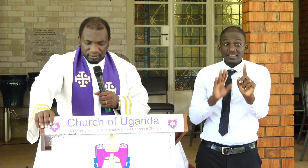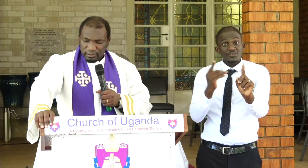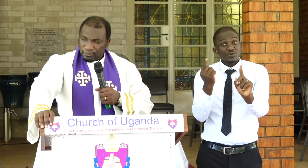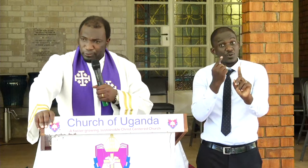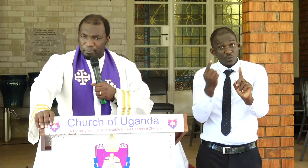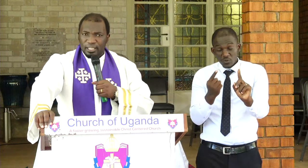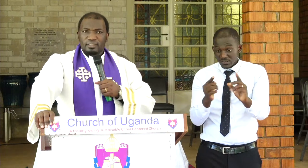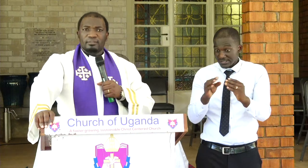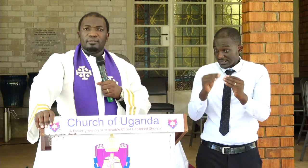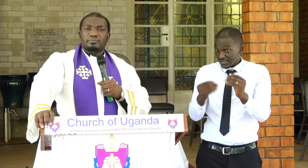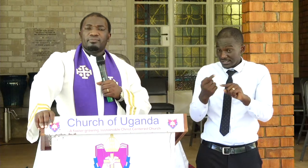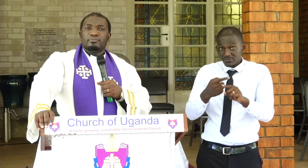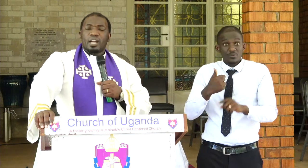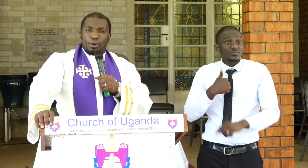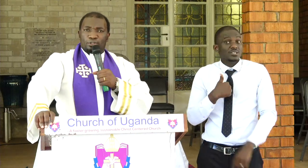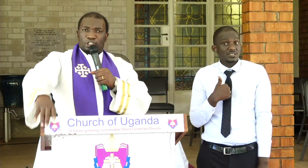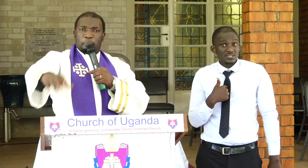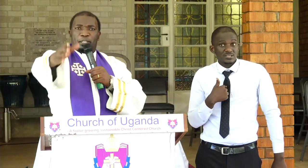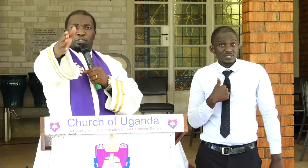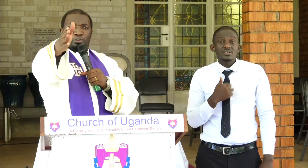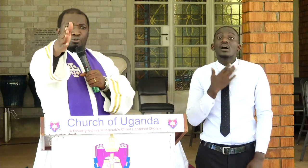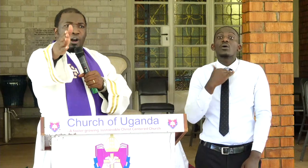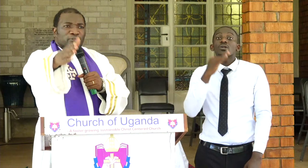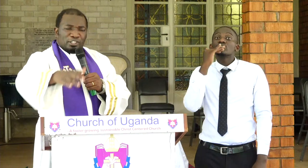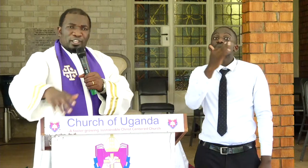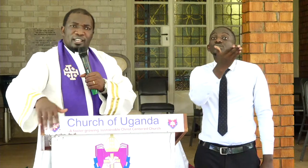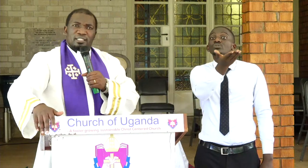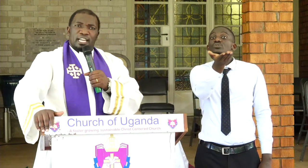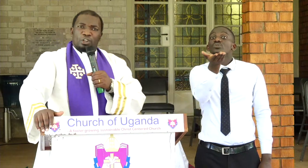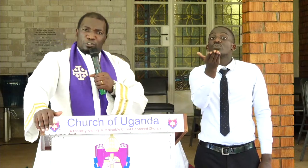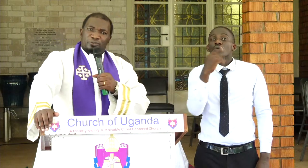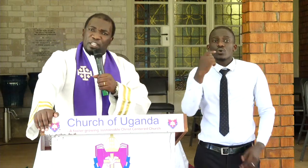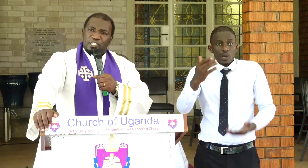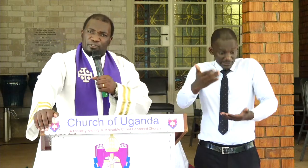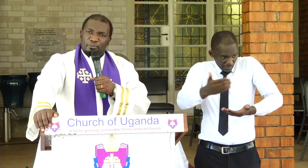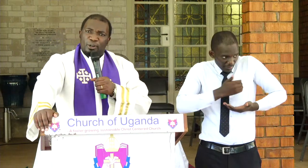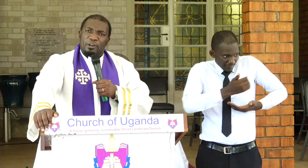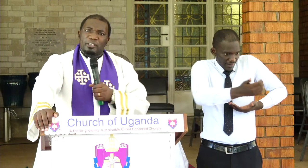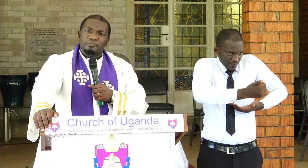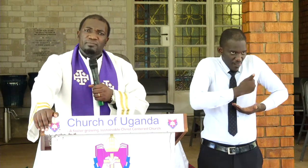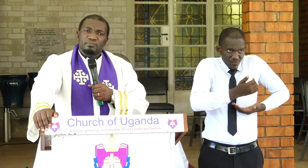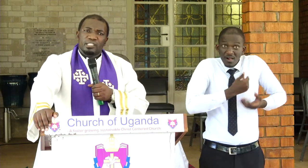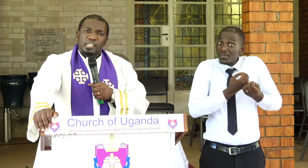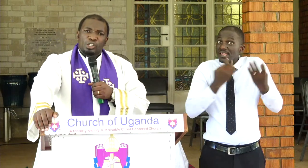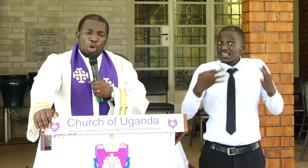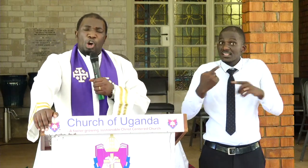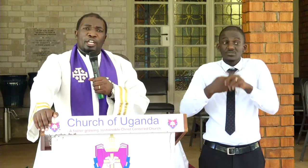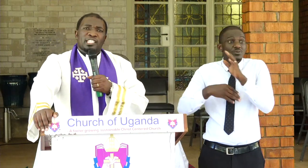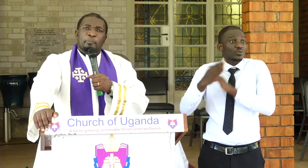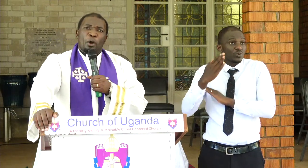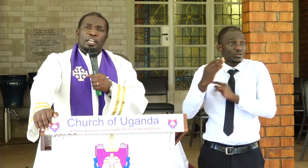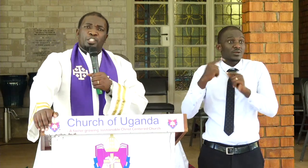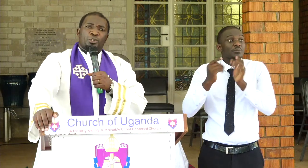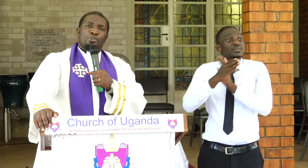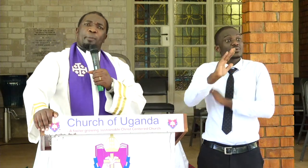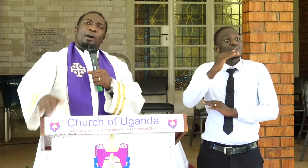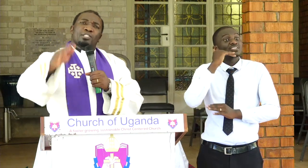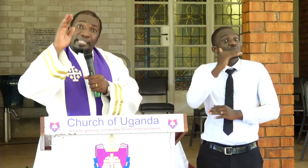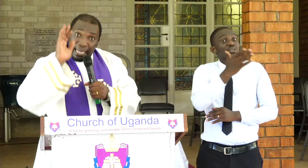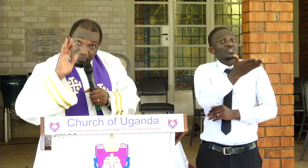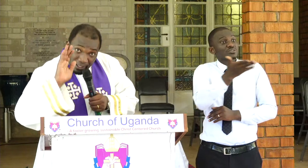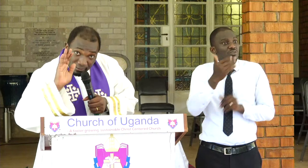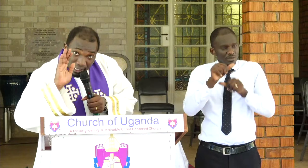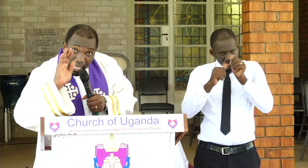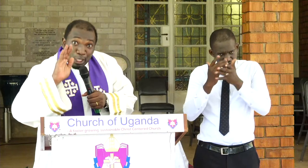son, from me. I want to speak to you who have withheld a lot of things from God. God has spoken to you